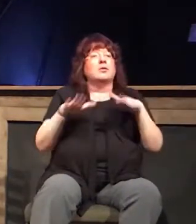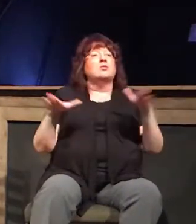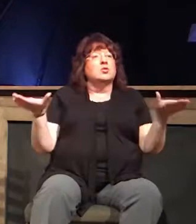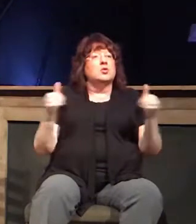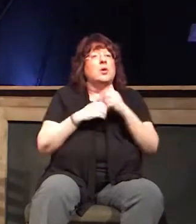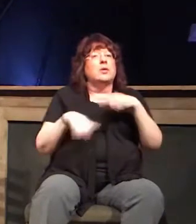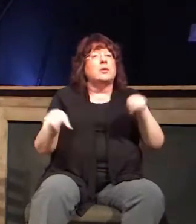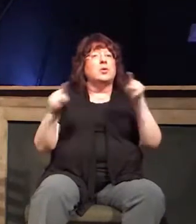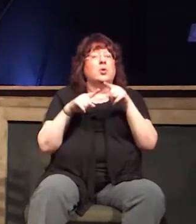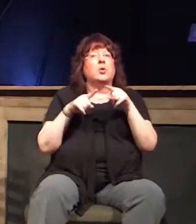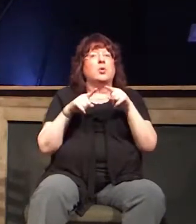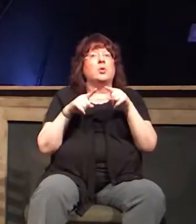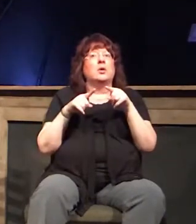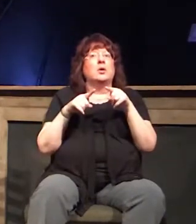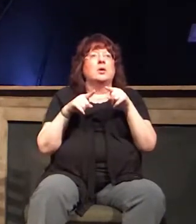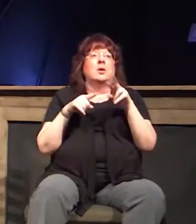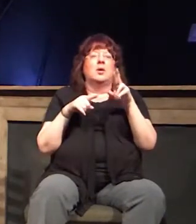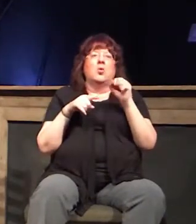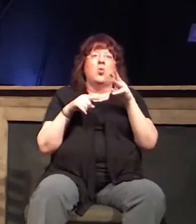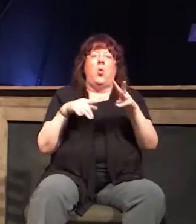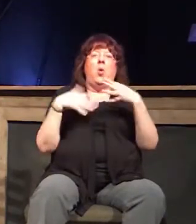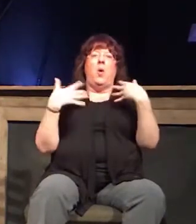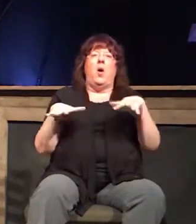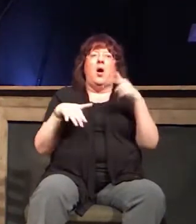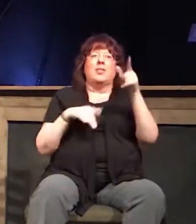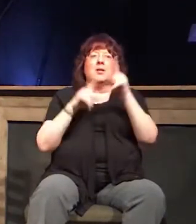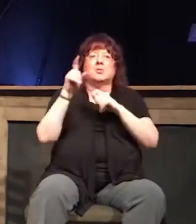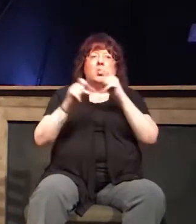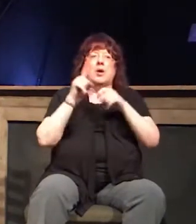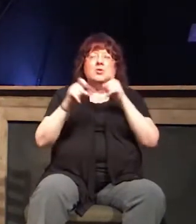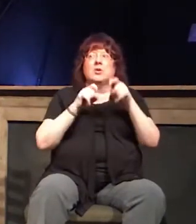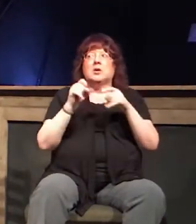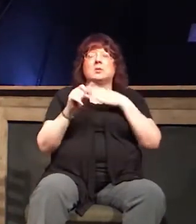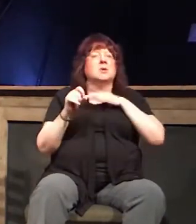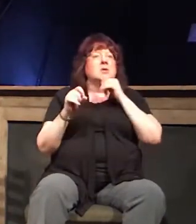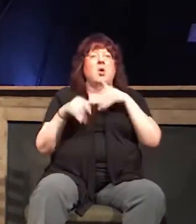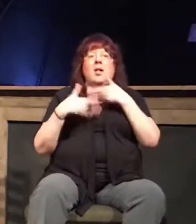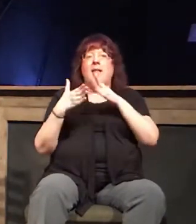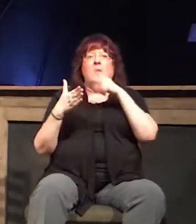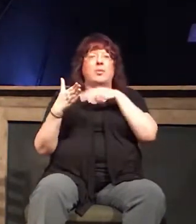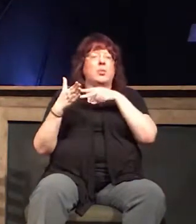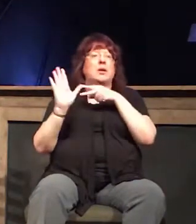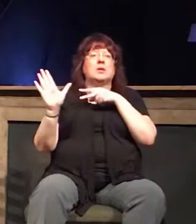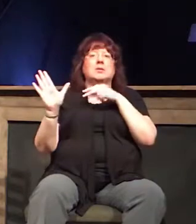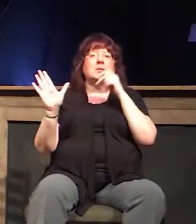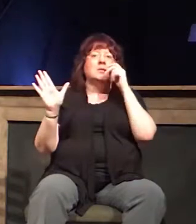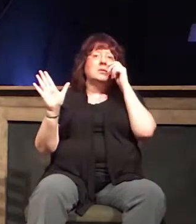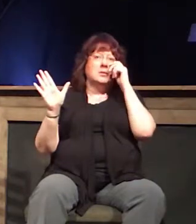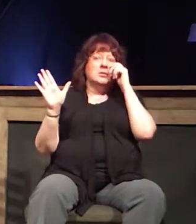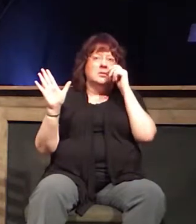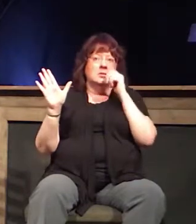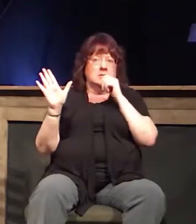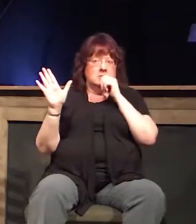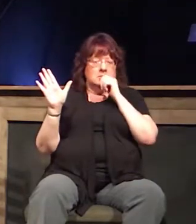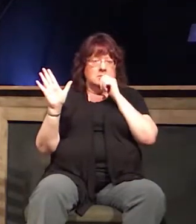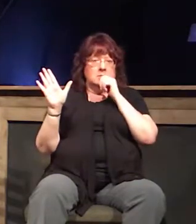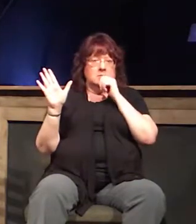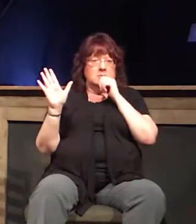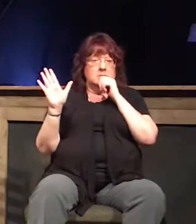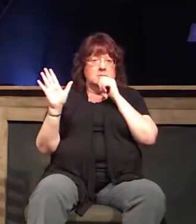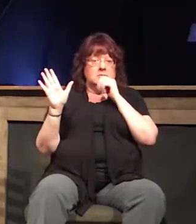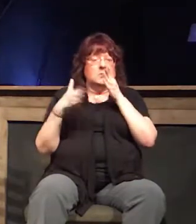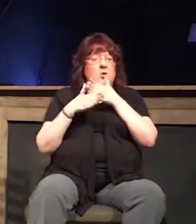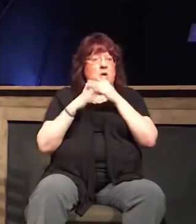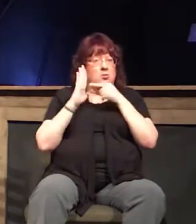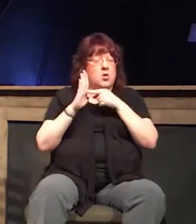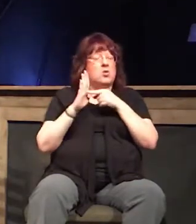children with you, there are very, very raw things on this questionnaire. Please do not allow them to read this right now, okay? But I